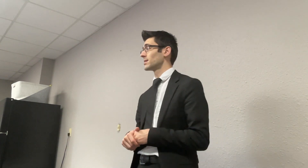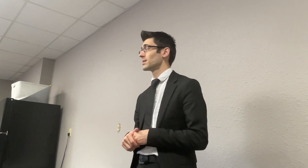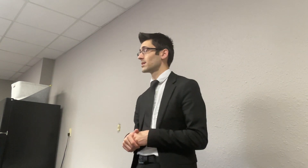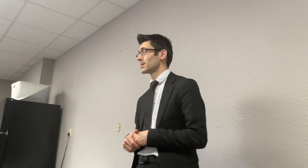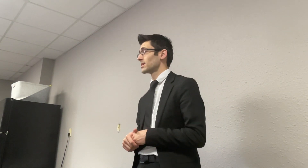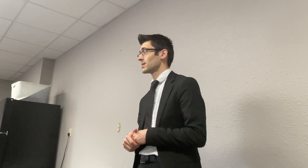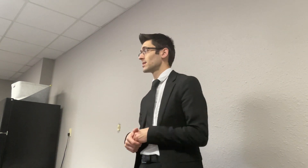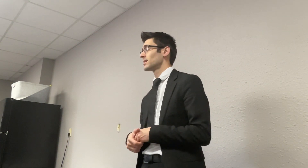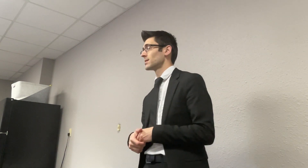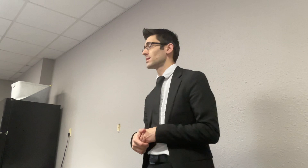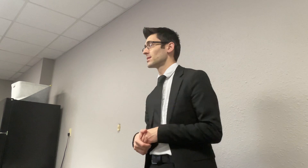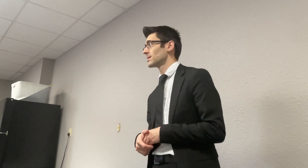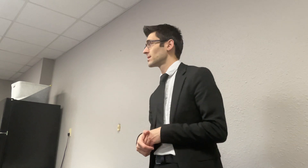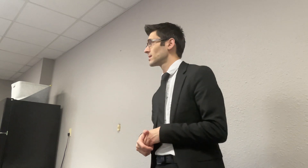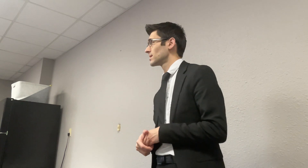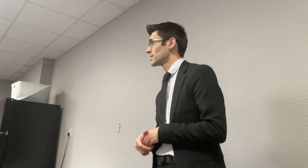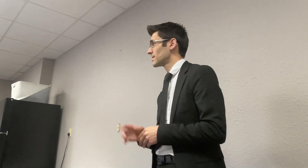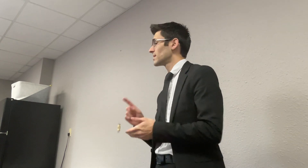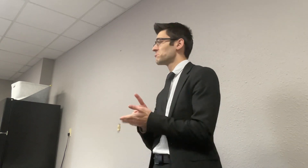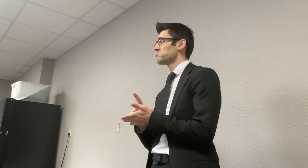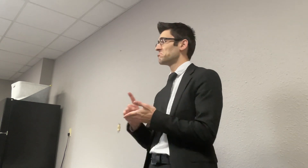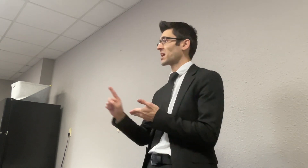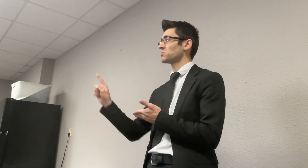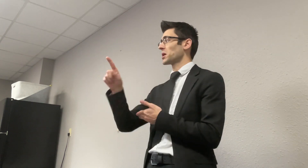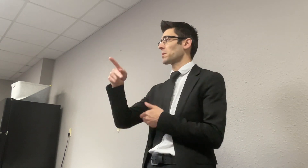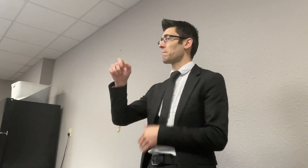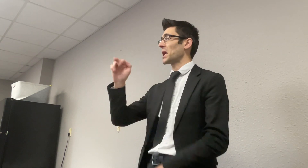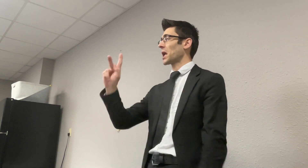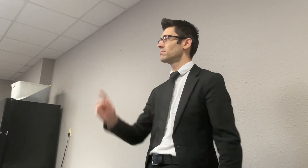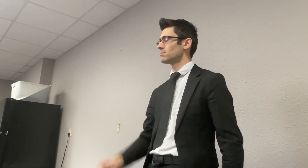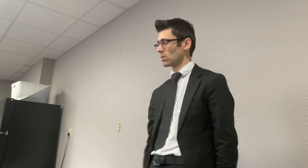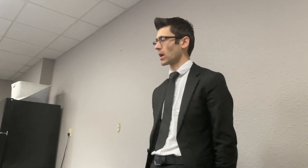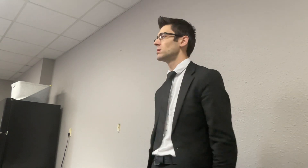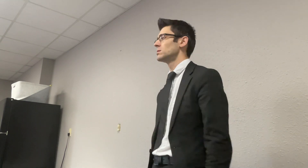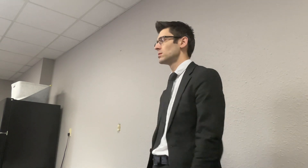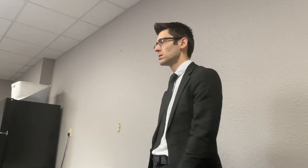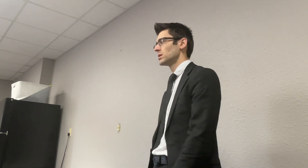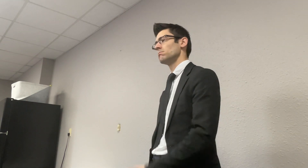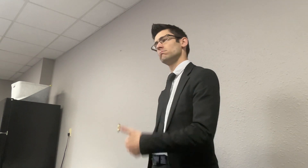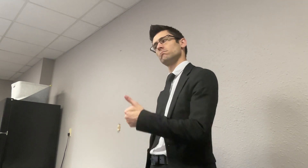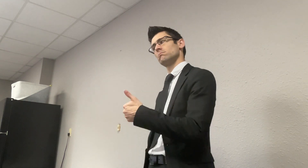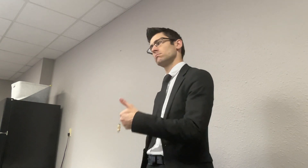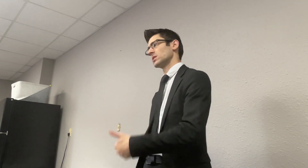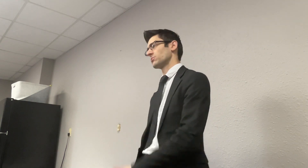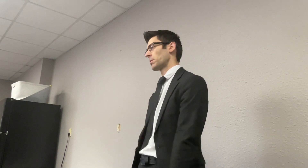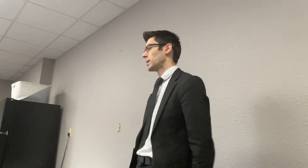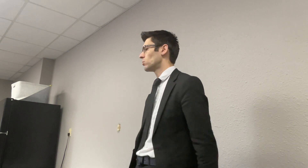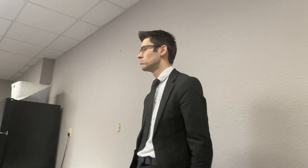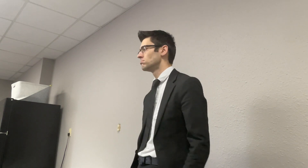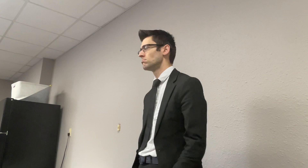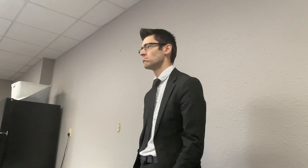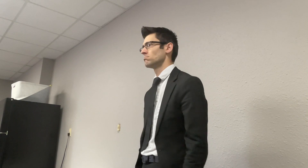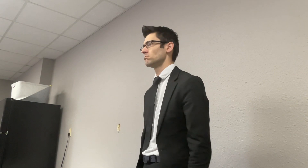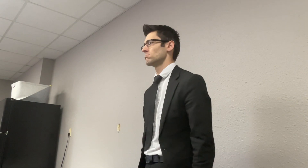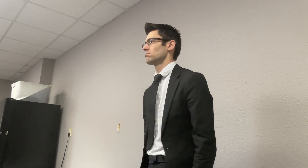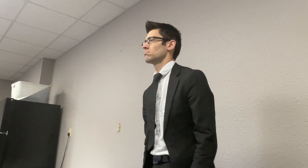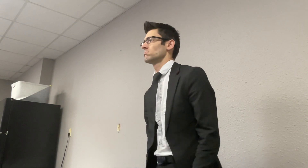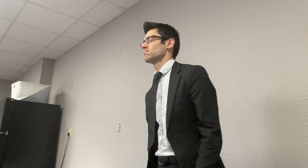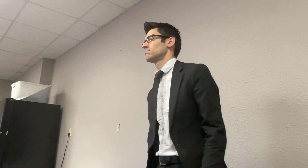be from the 16th to Next the week. 22nd. I'm Okay. pretty sure. Yep. Thanks for letting me know. Or actually to the